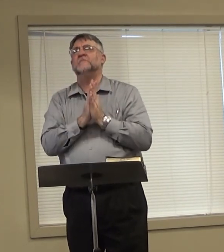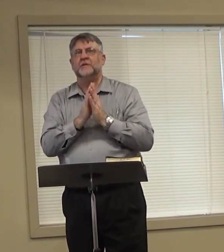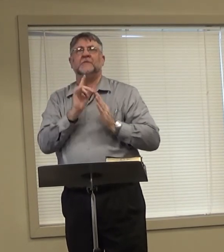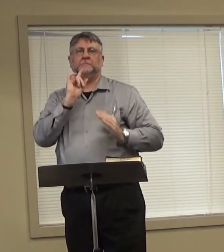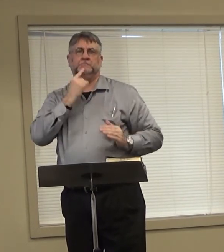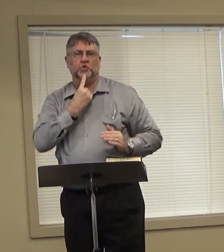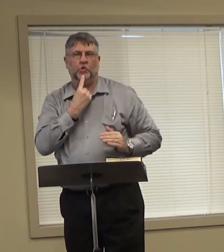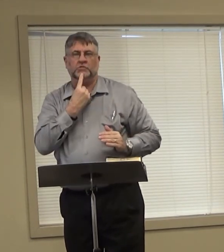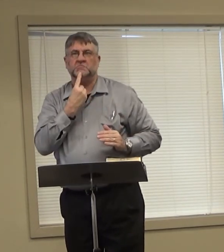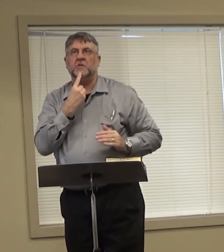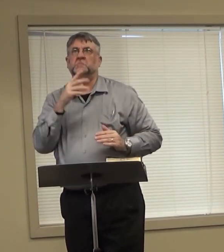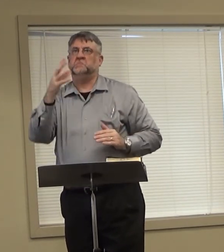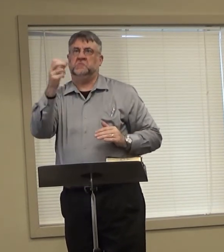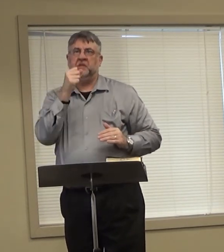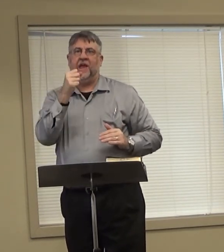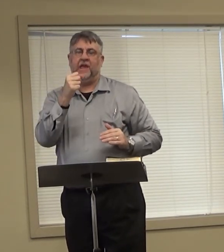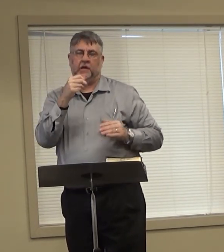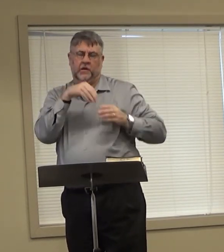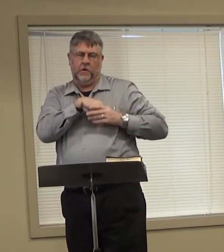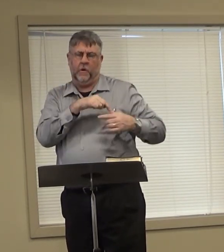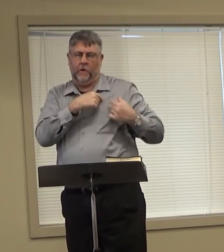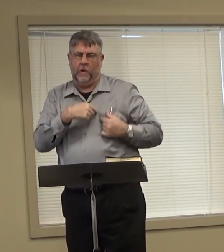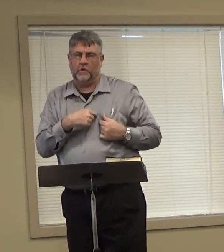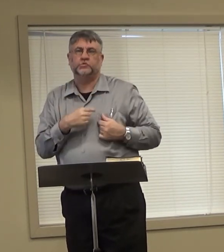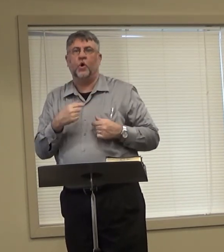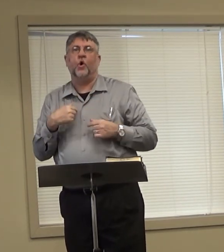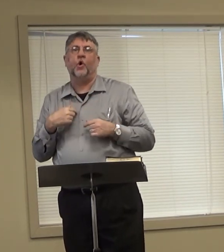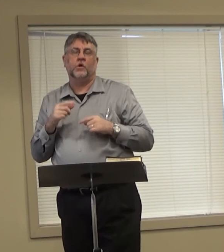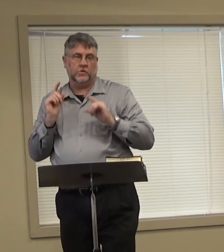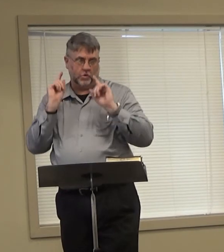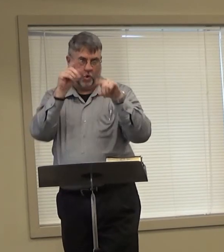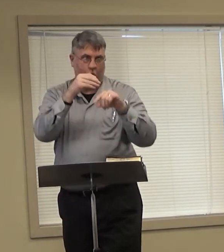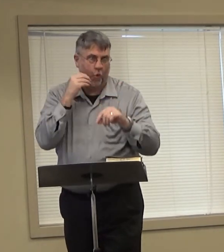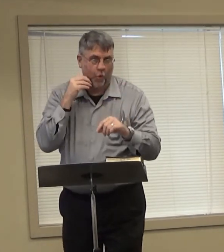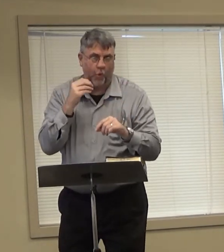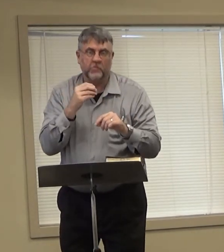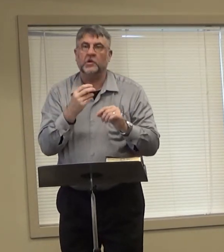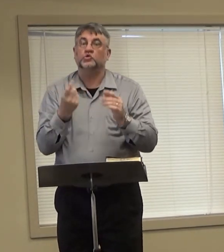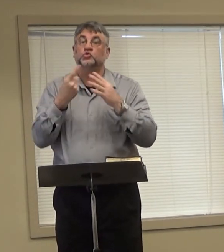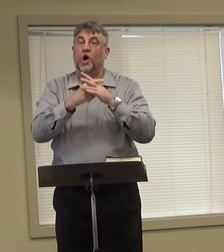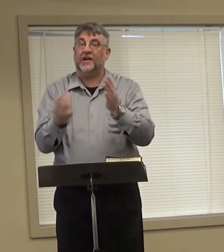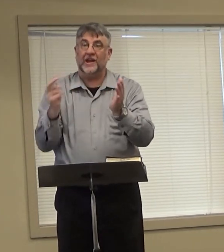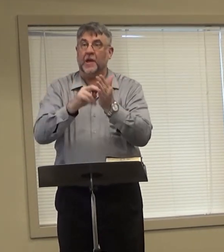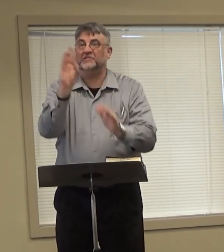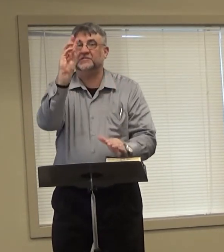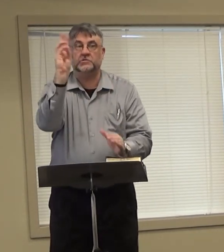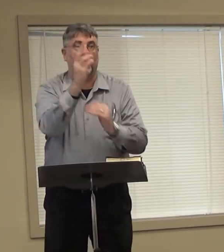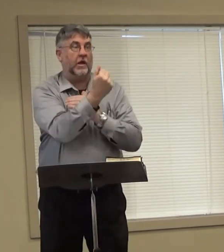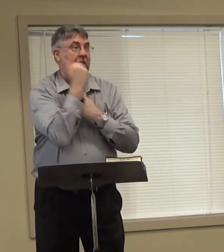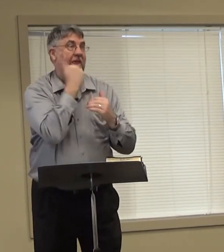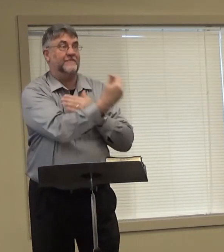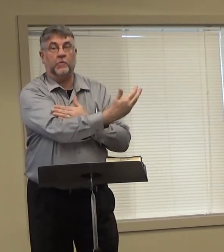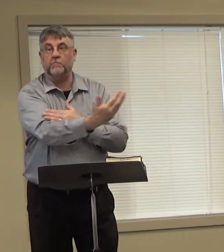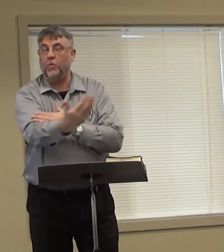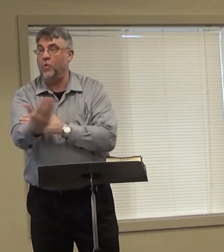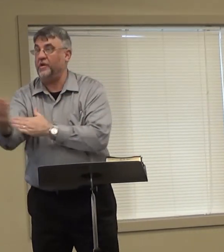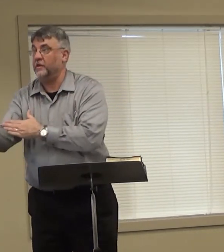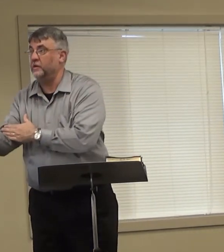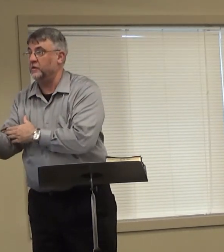my prayer life is and how serious it is. And I took that word and I put it in my heart and I went home and Jenny